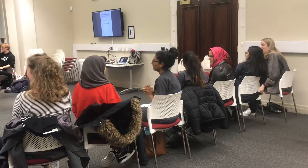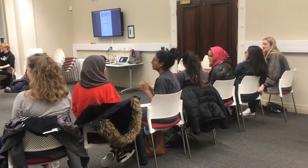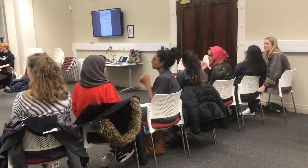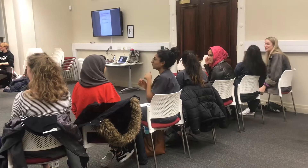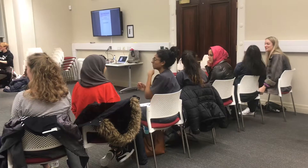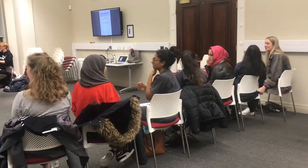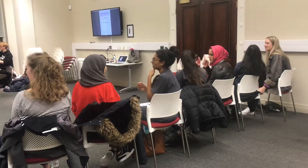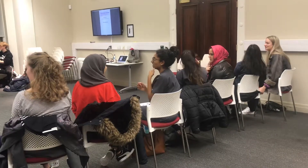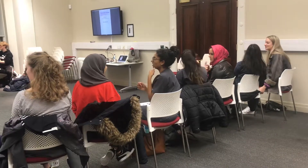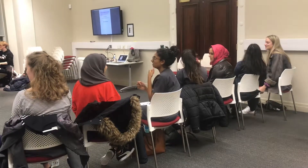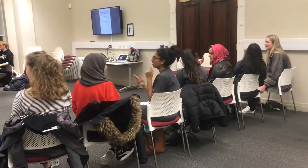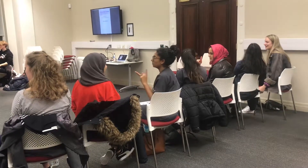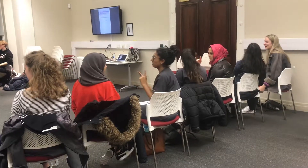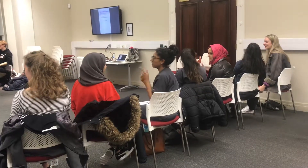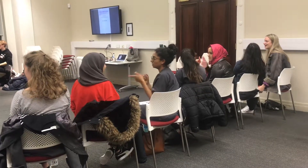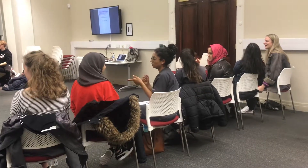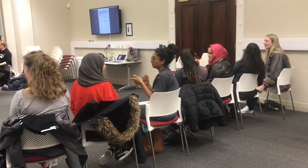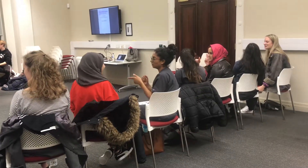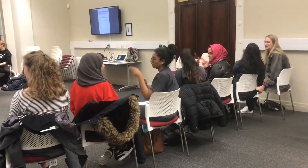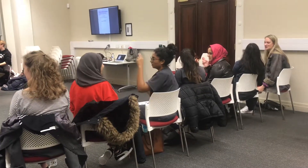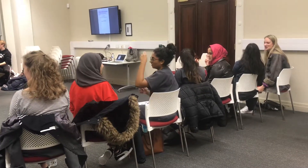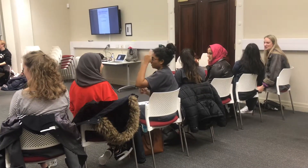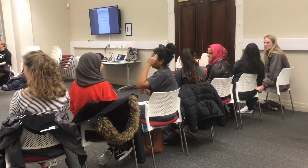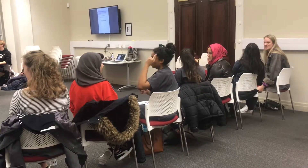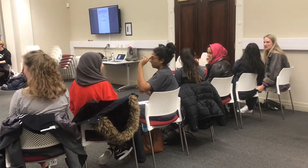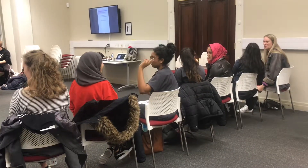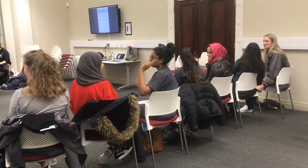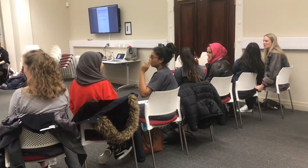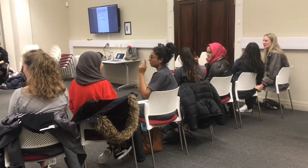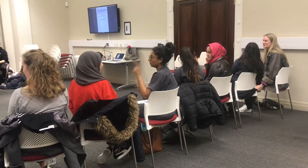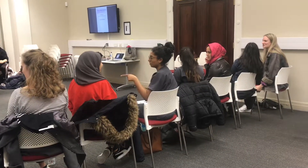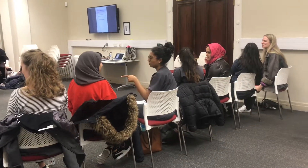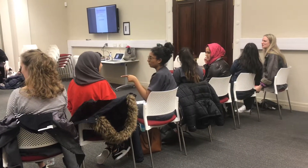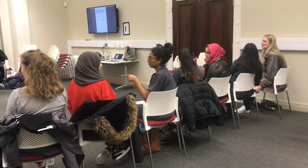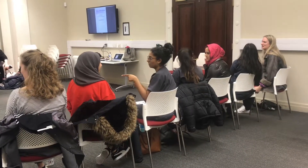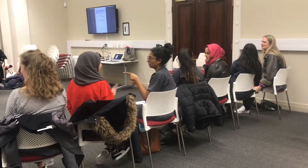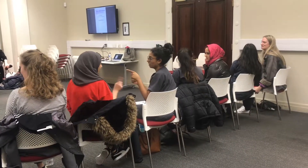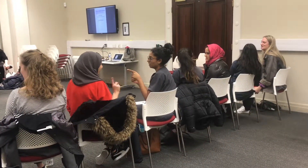and has returned for its third year, taught by owner of Talking Hands Academy, Nicola McCabe.